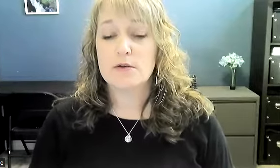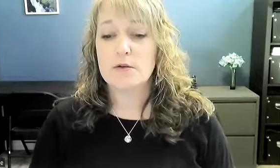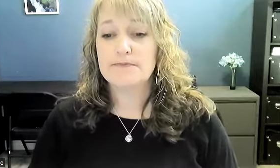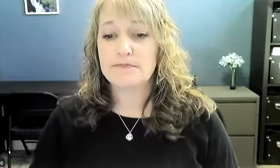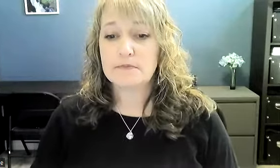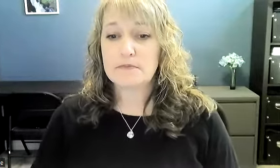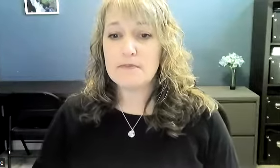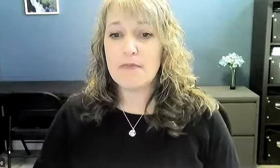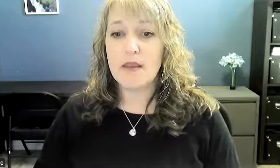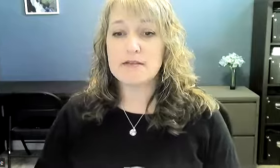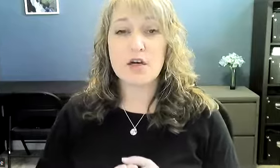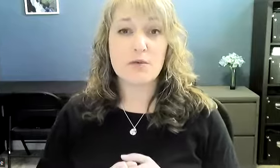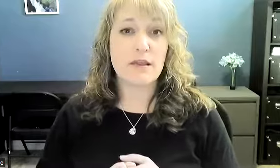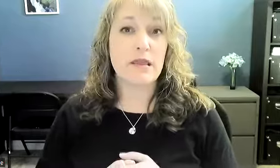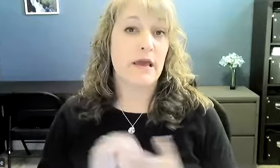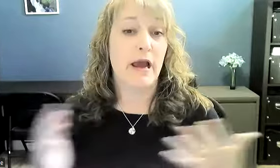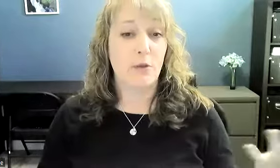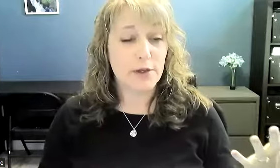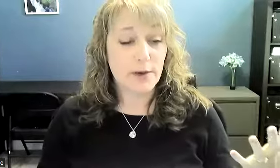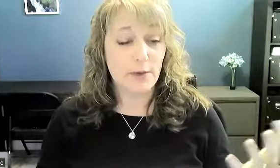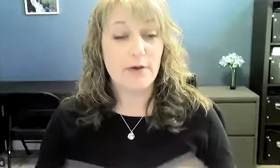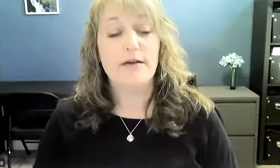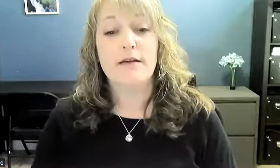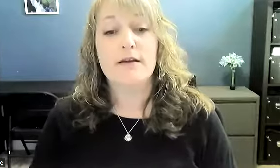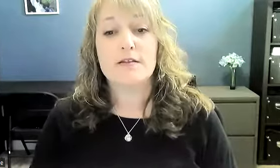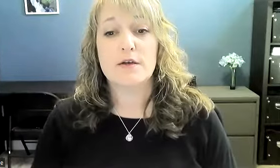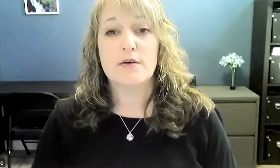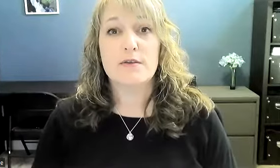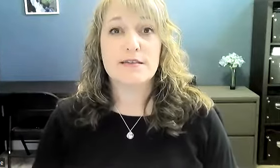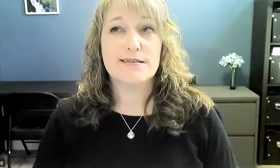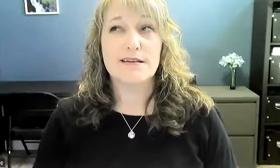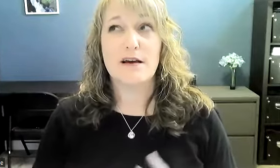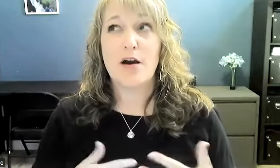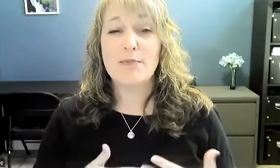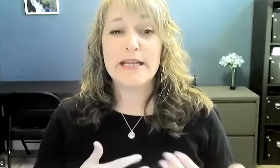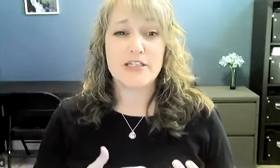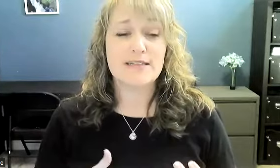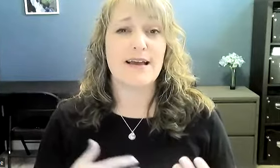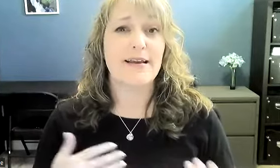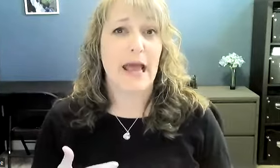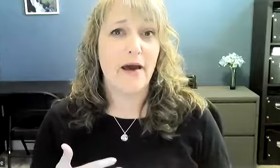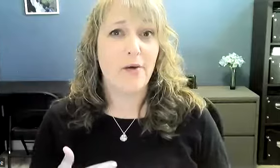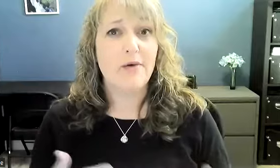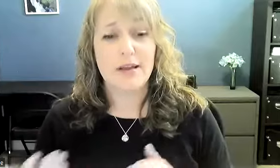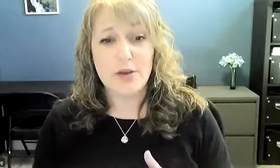to start with how are you? So this is a combination sign, how and